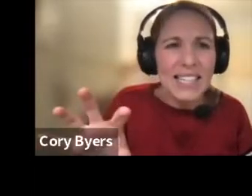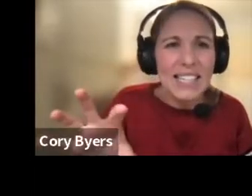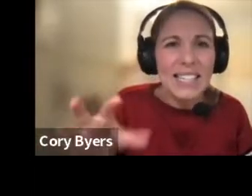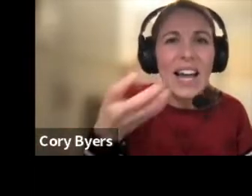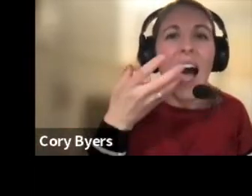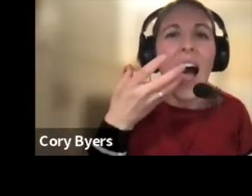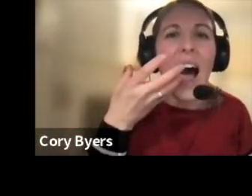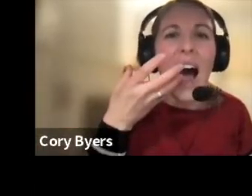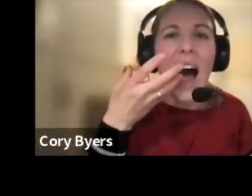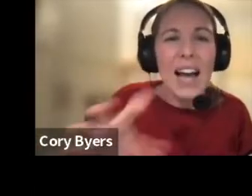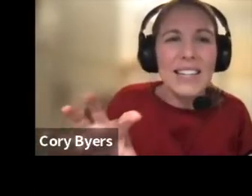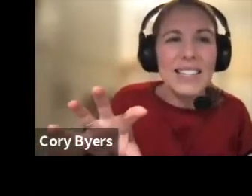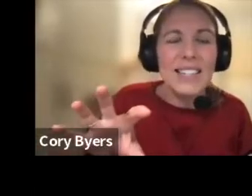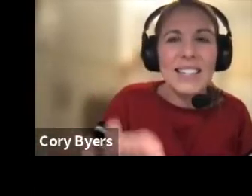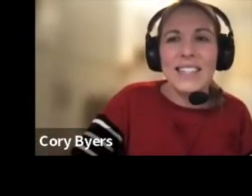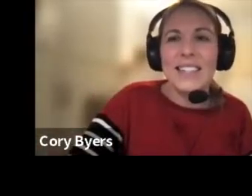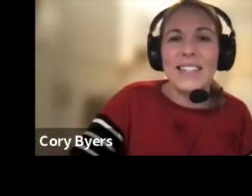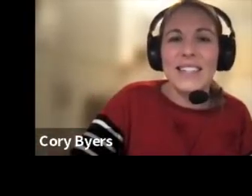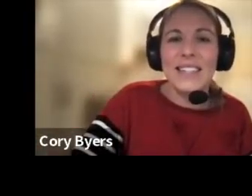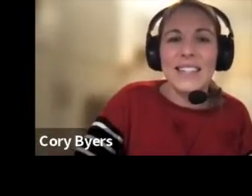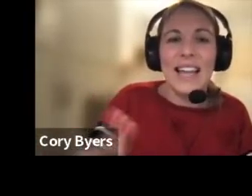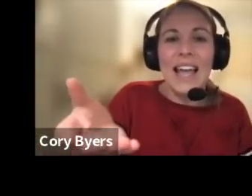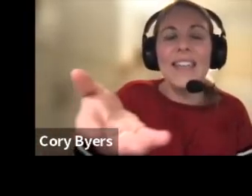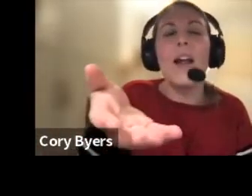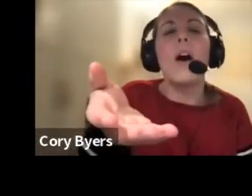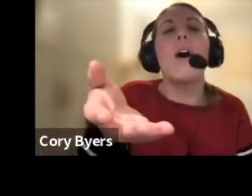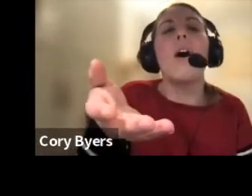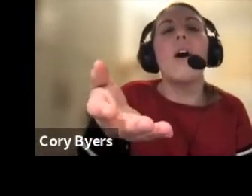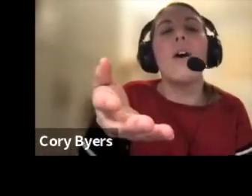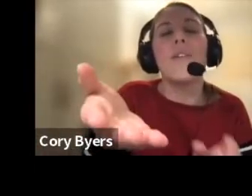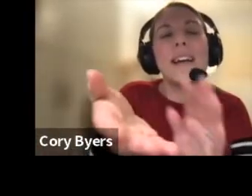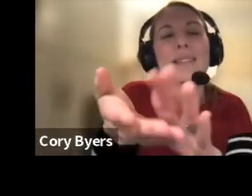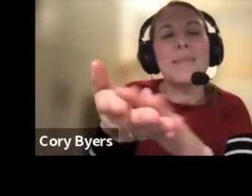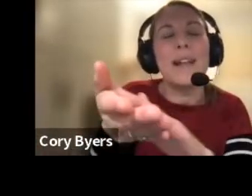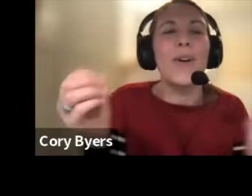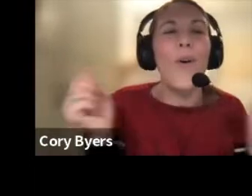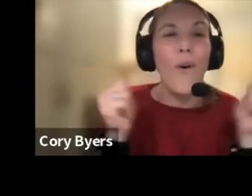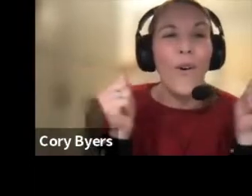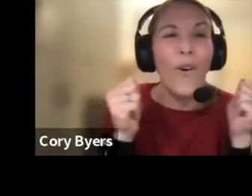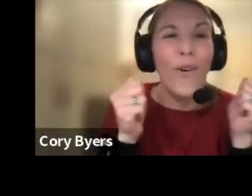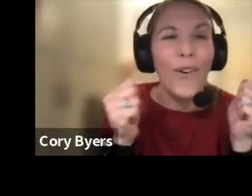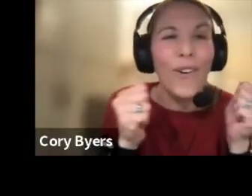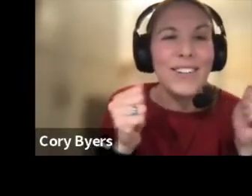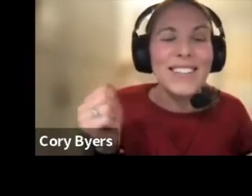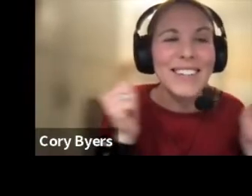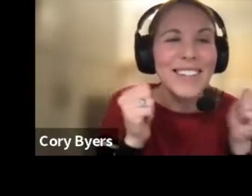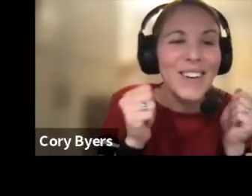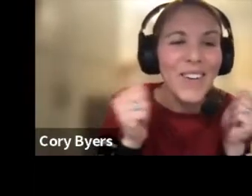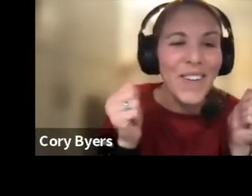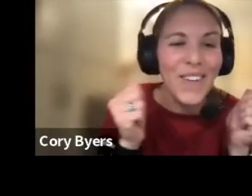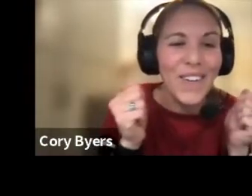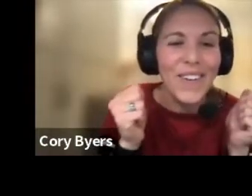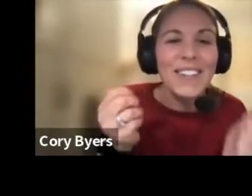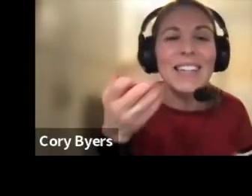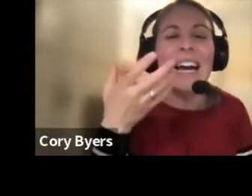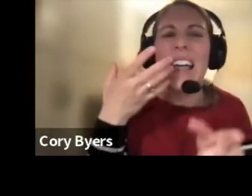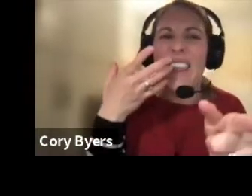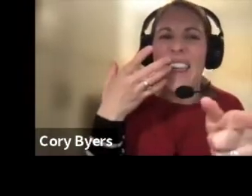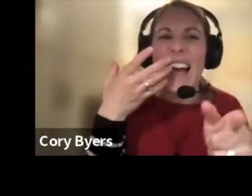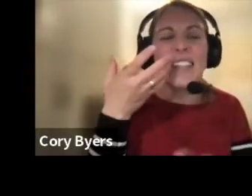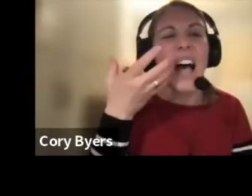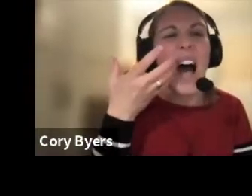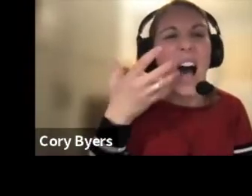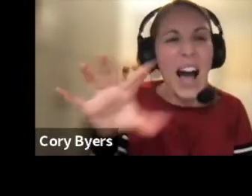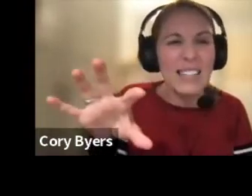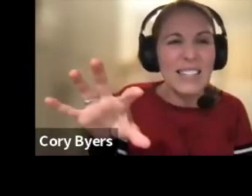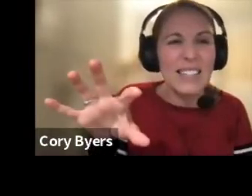hot, hot. And then, oh, that's better. Cold, cold.